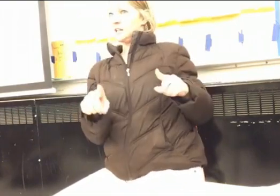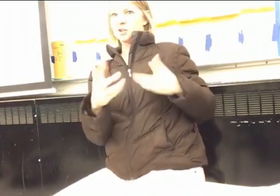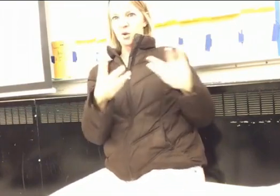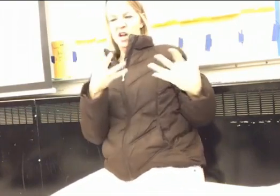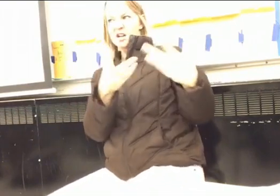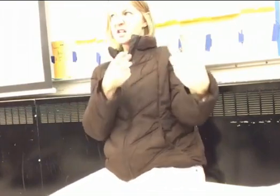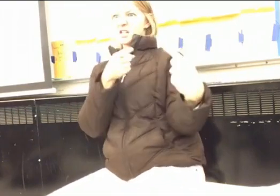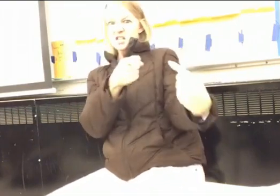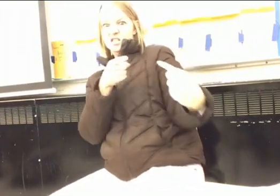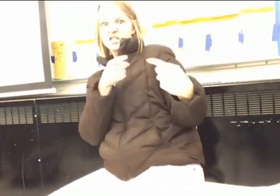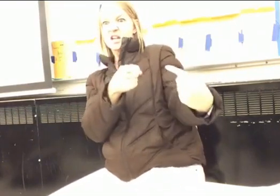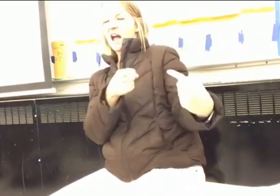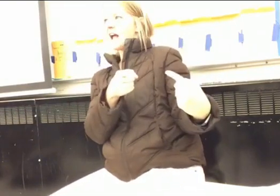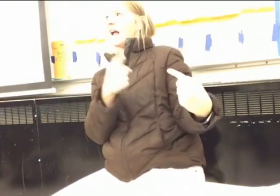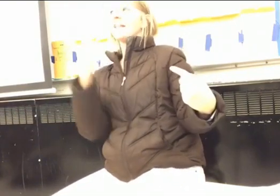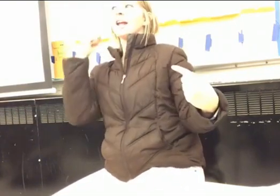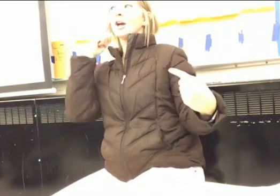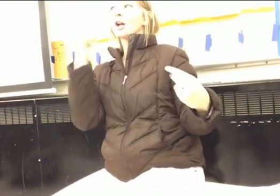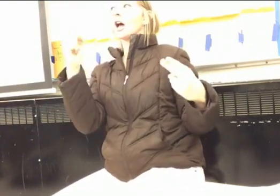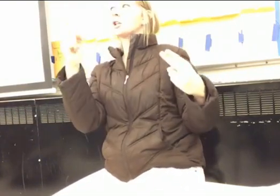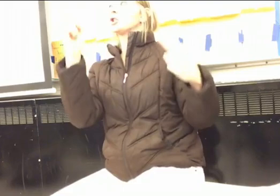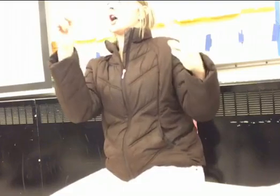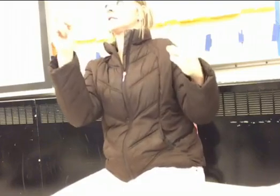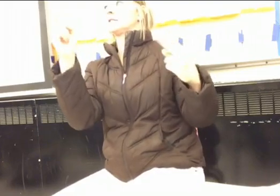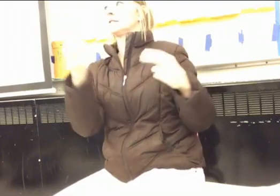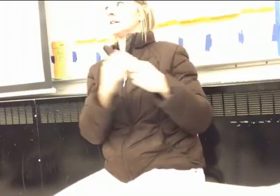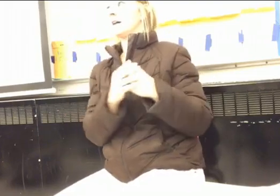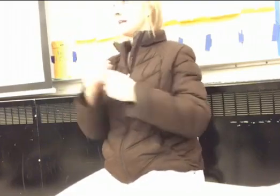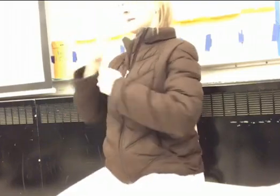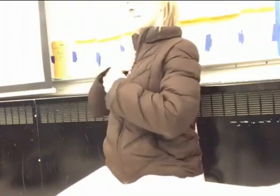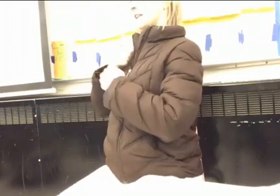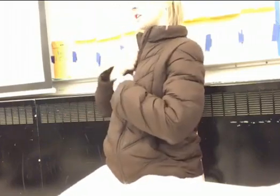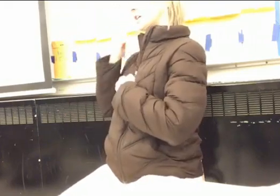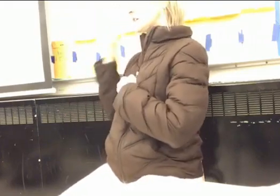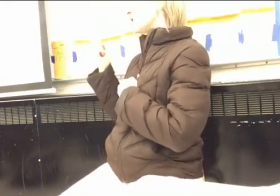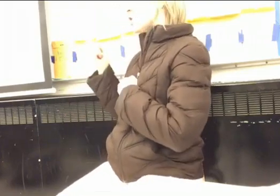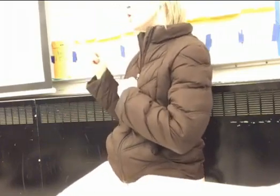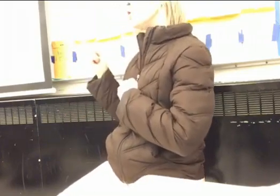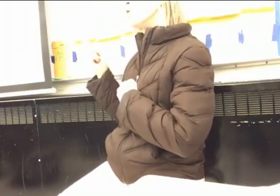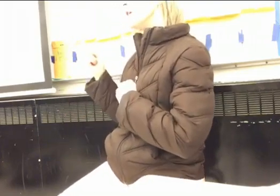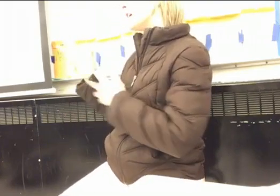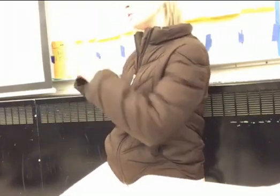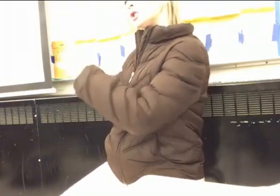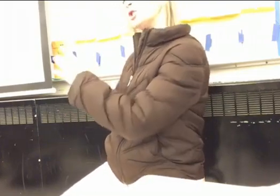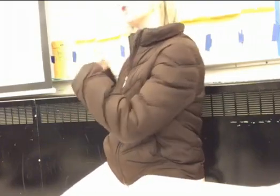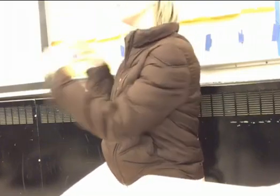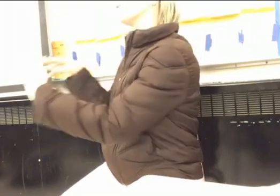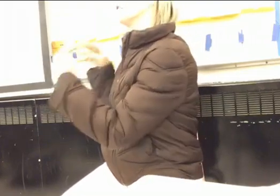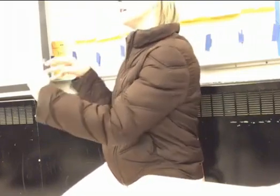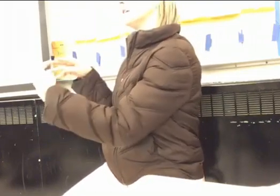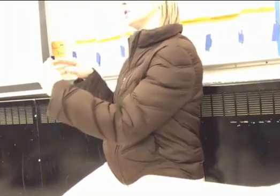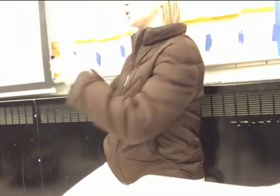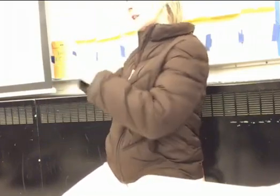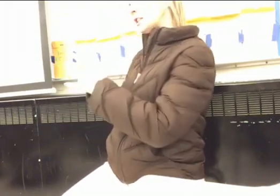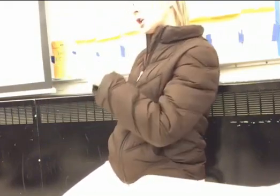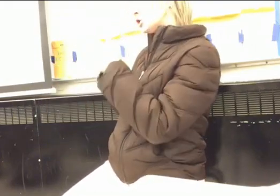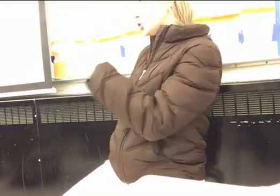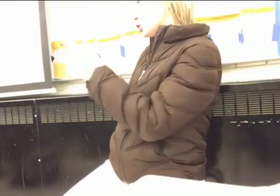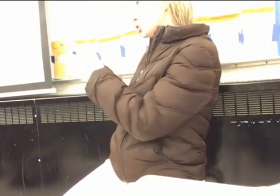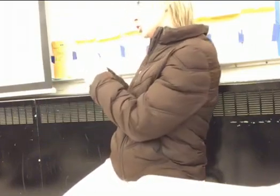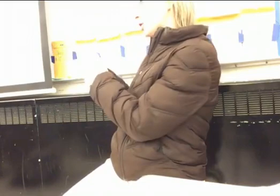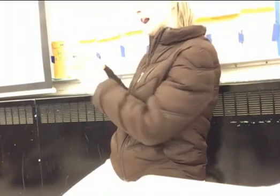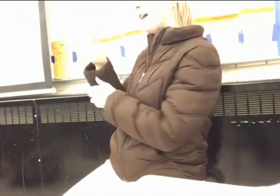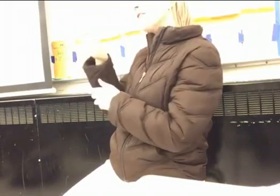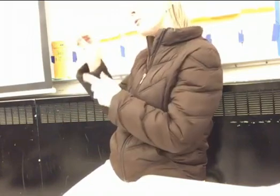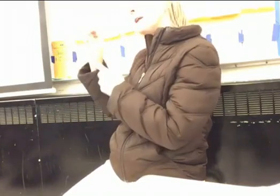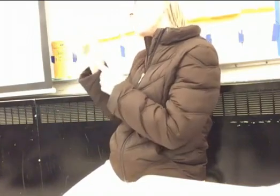struggle ensues, and a shot goes off. The U.S. military sees that as a sign of war, and they begin to shoot, and in 40